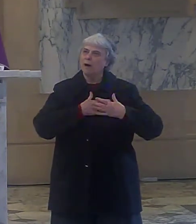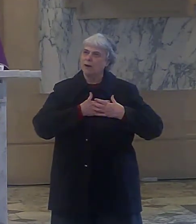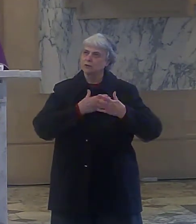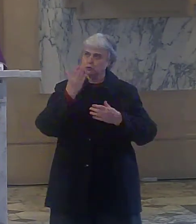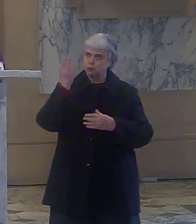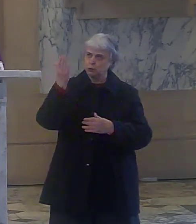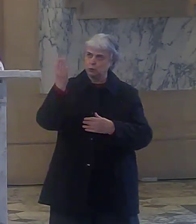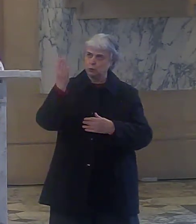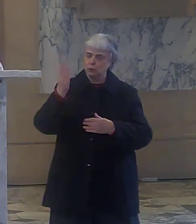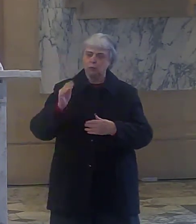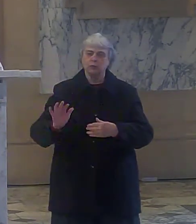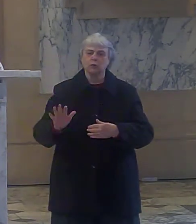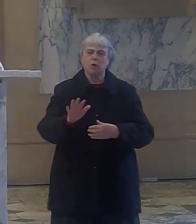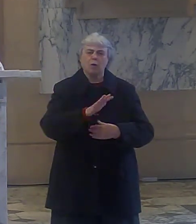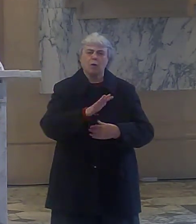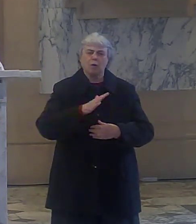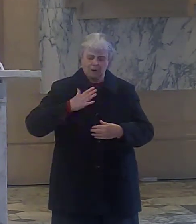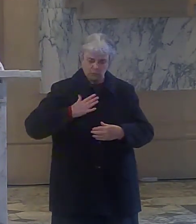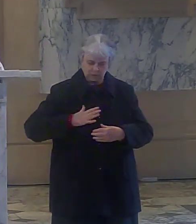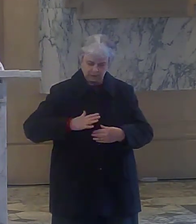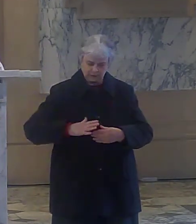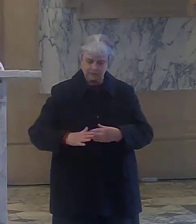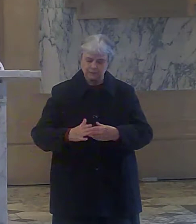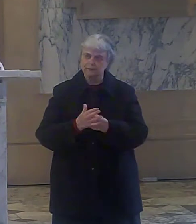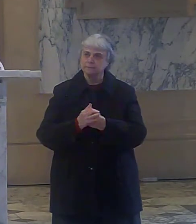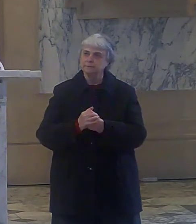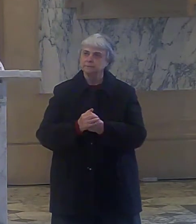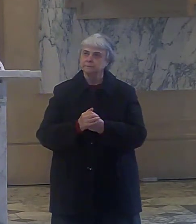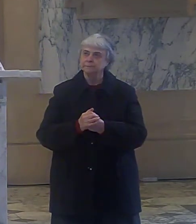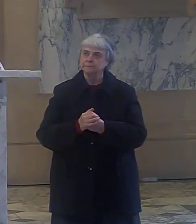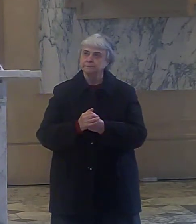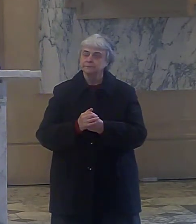all our needs